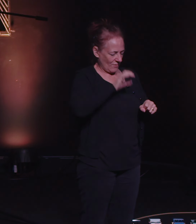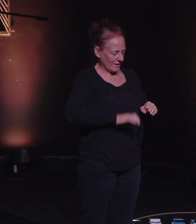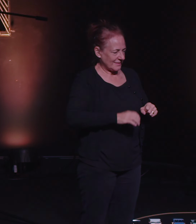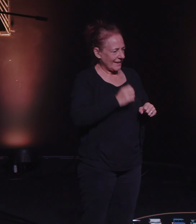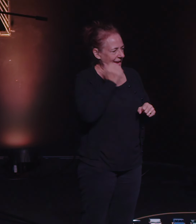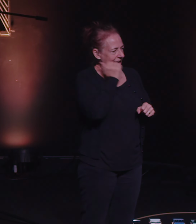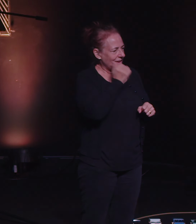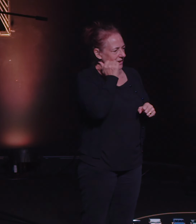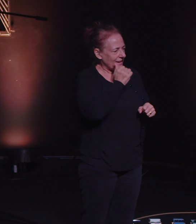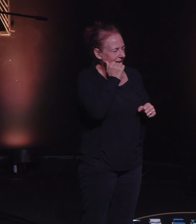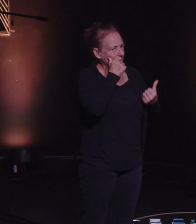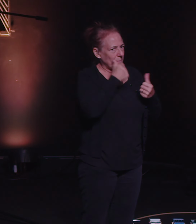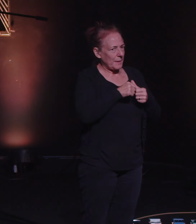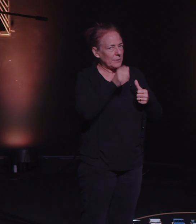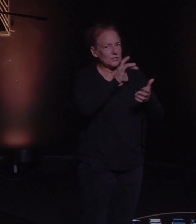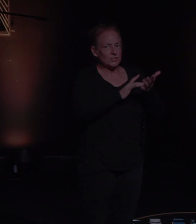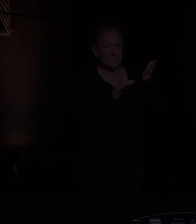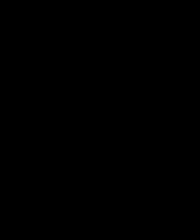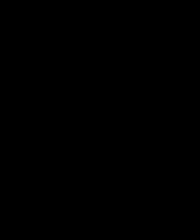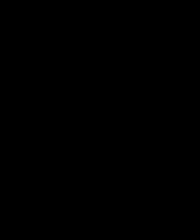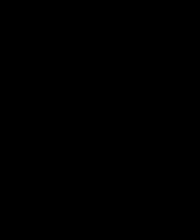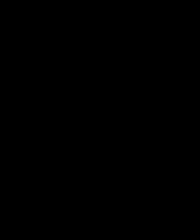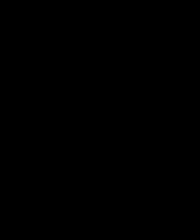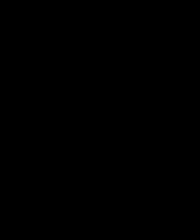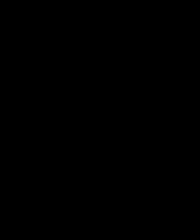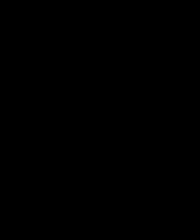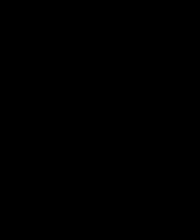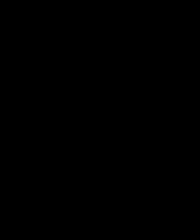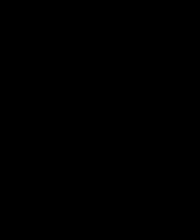and remember what Jesus did for us.